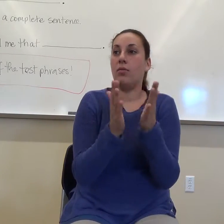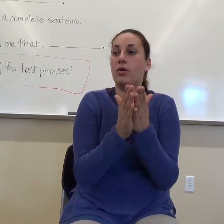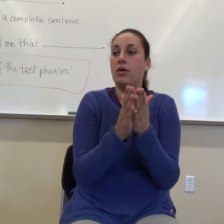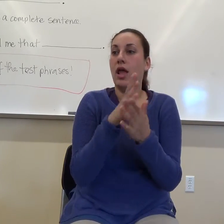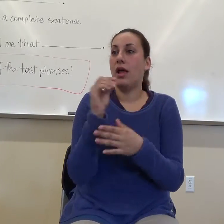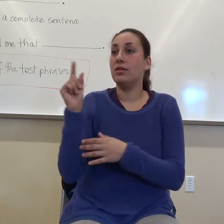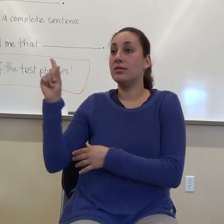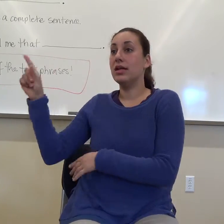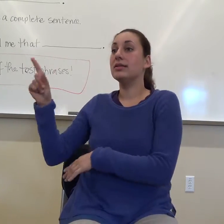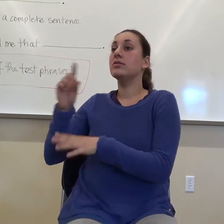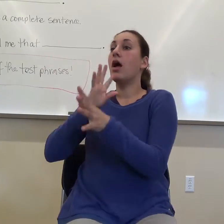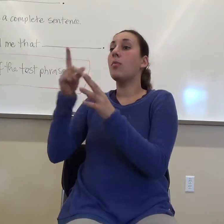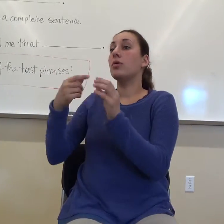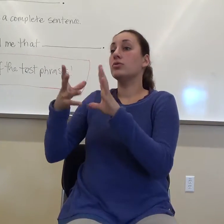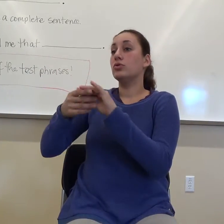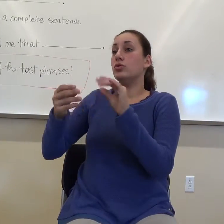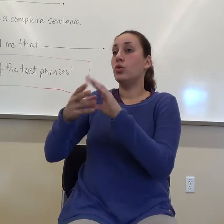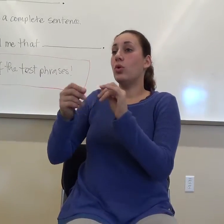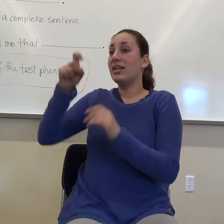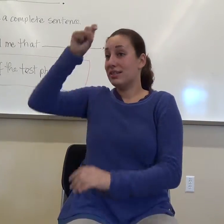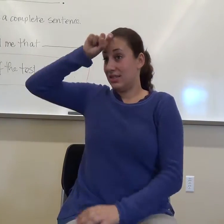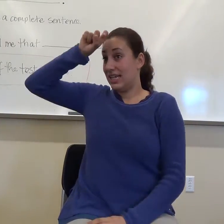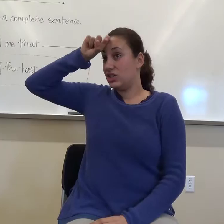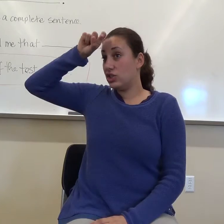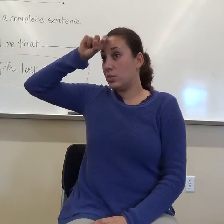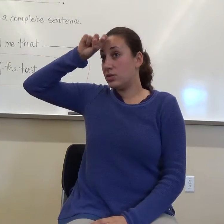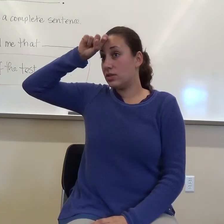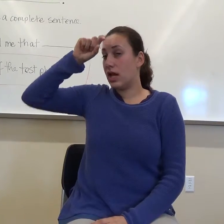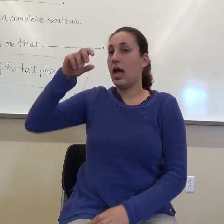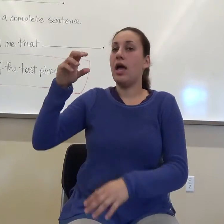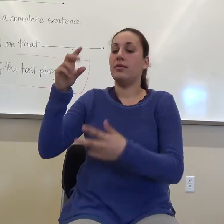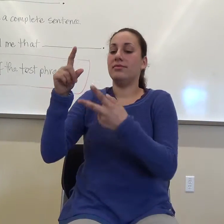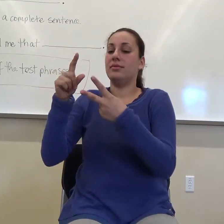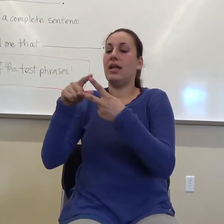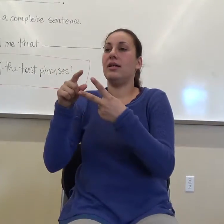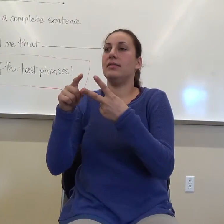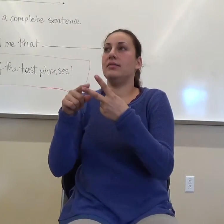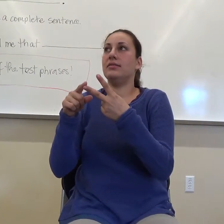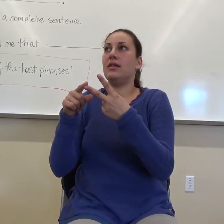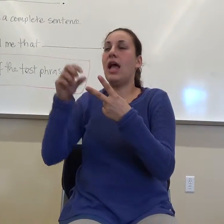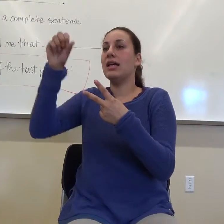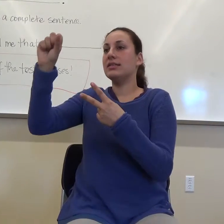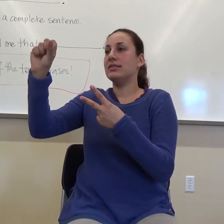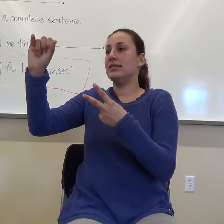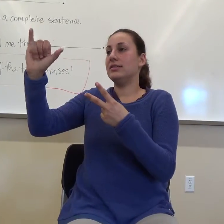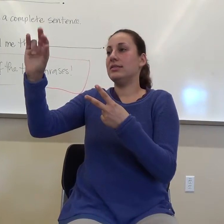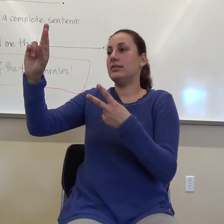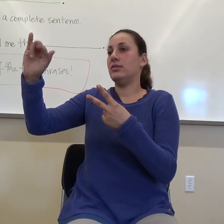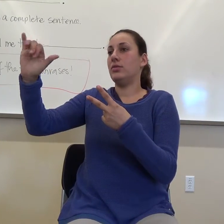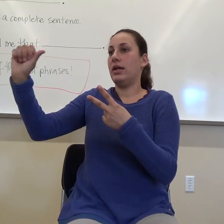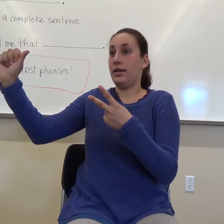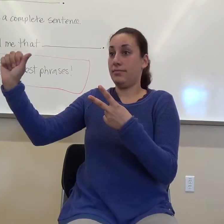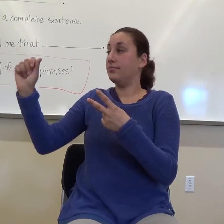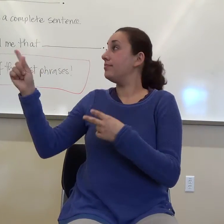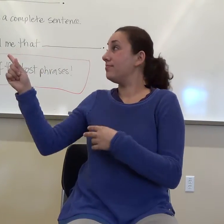Syria and Egypt. So is this paragraph going to go on and tell us all the different places that this